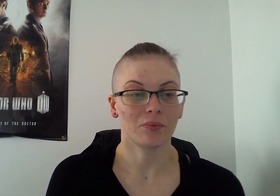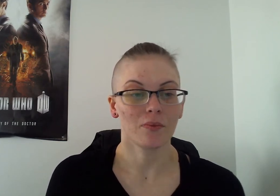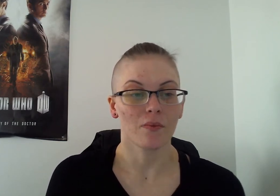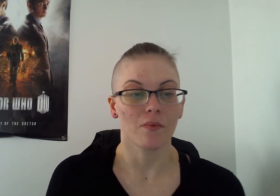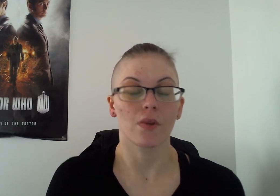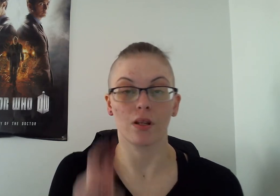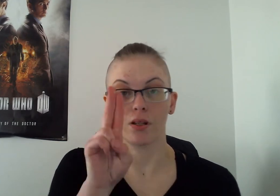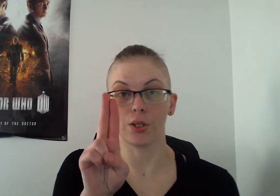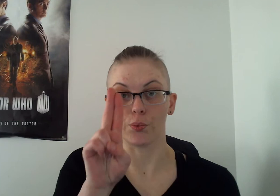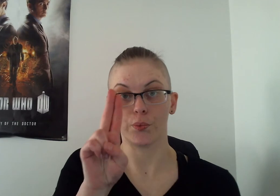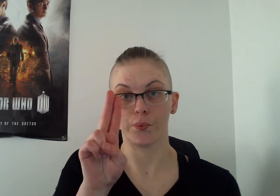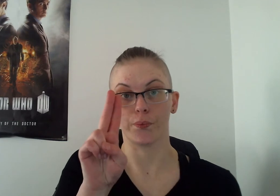U.